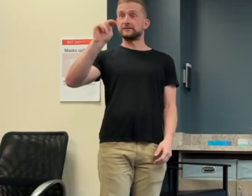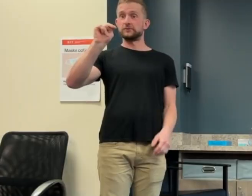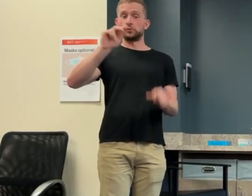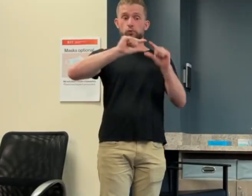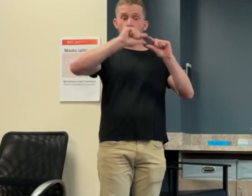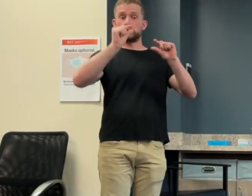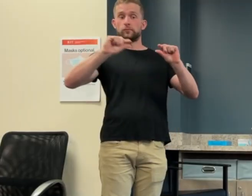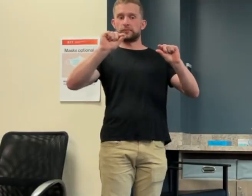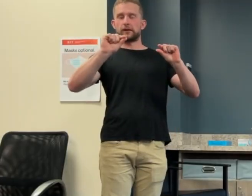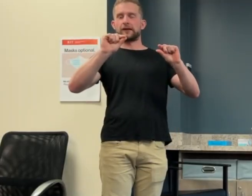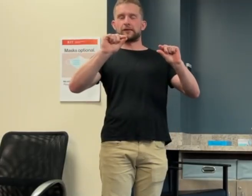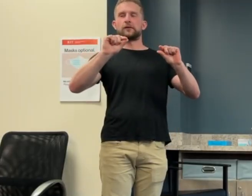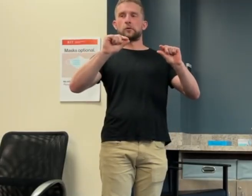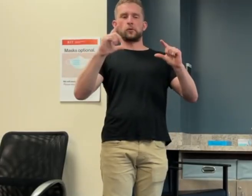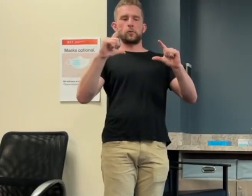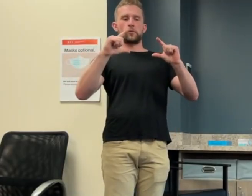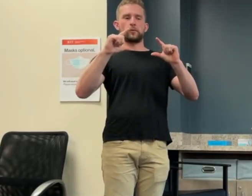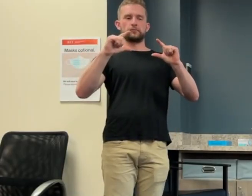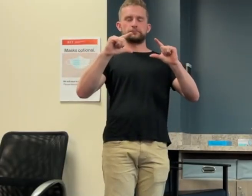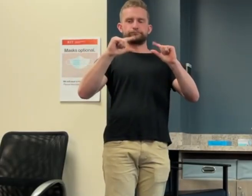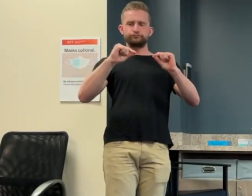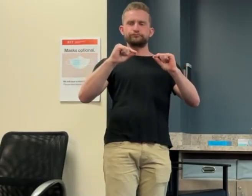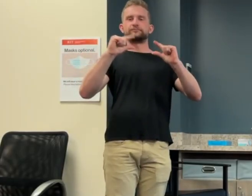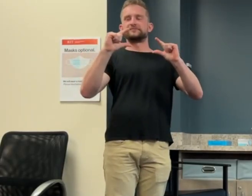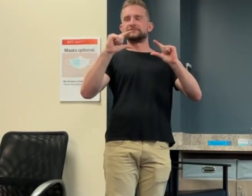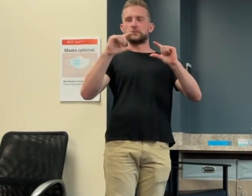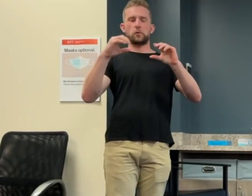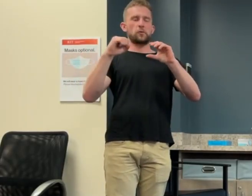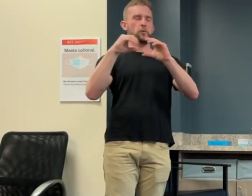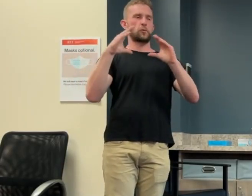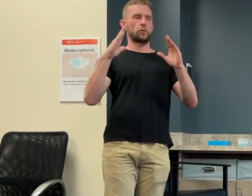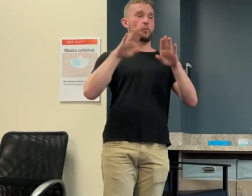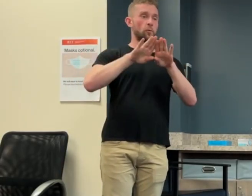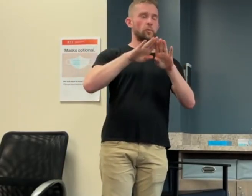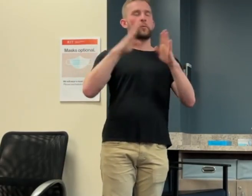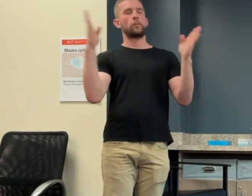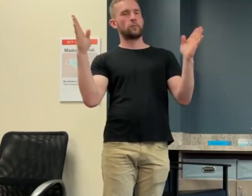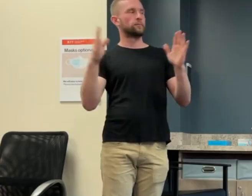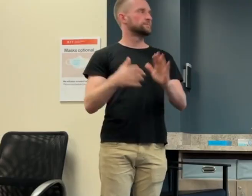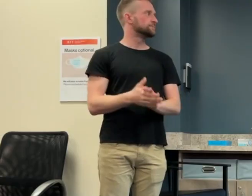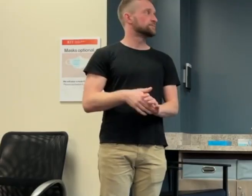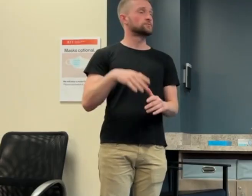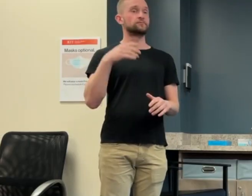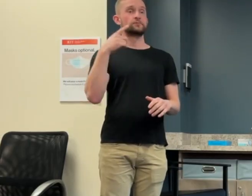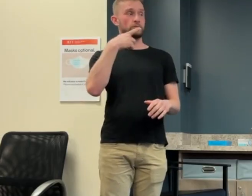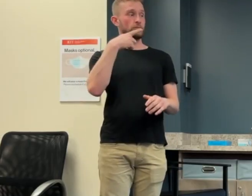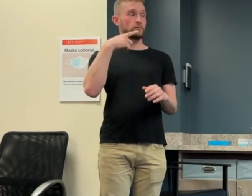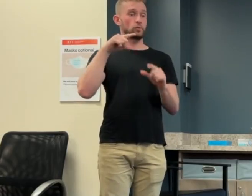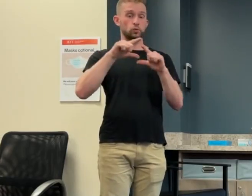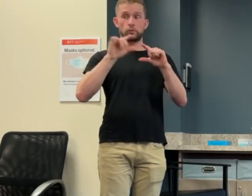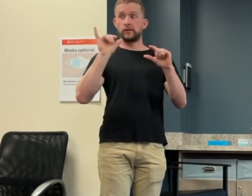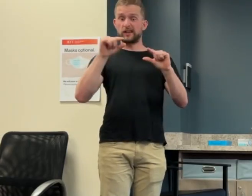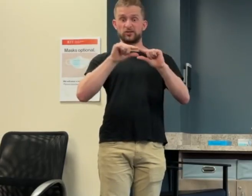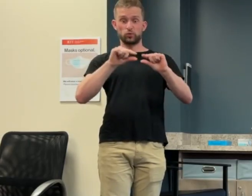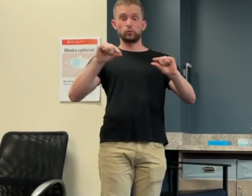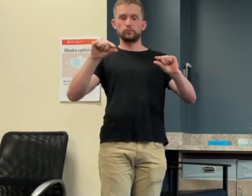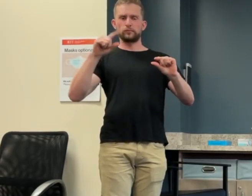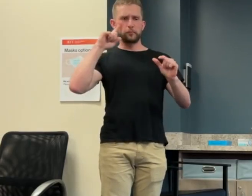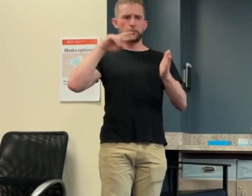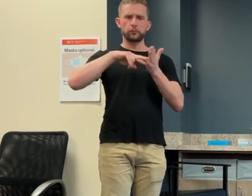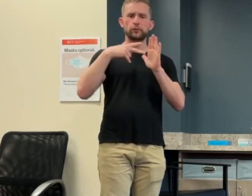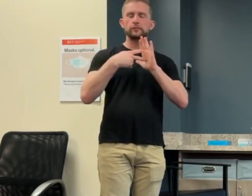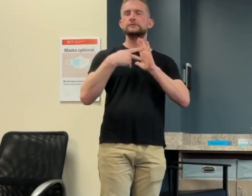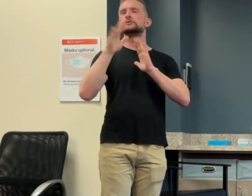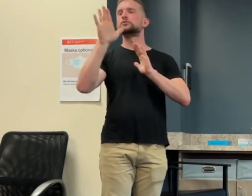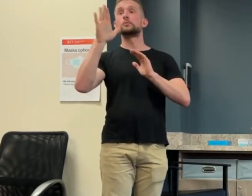opened and closed. The purpose of this tube is to equalize the pressure between your middle ear space and